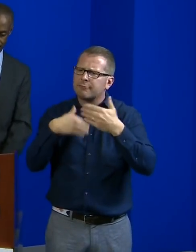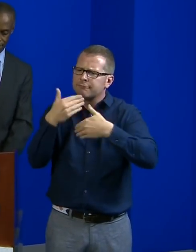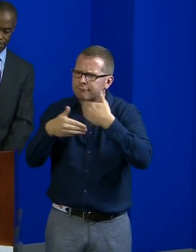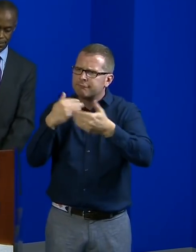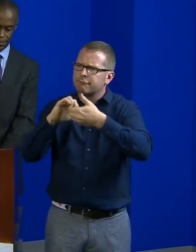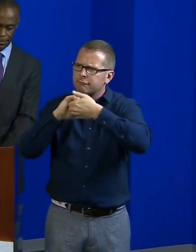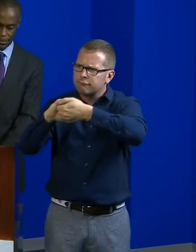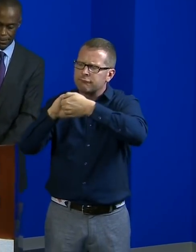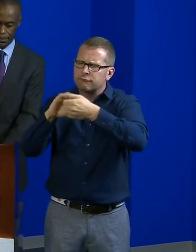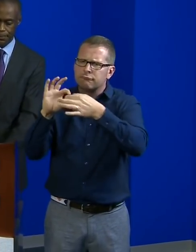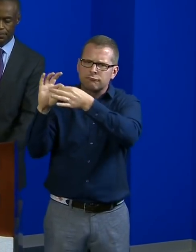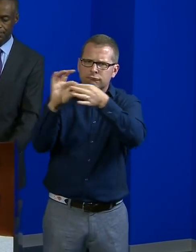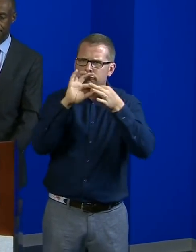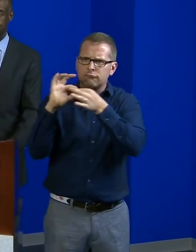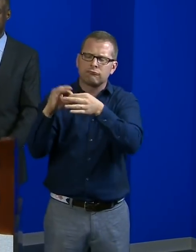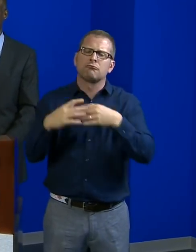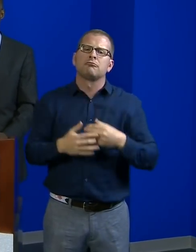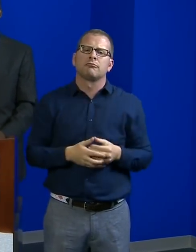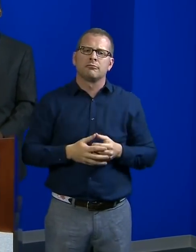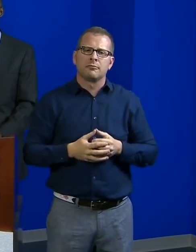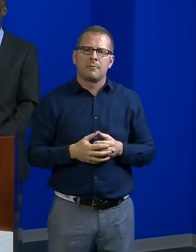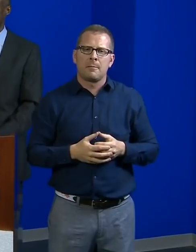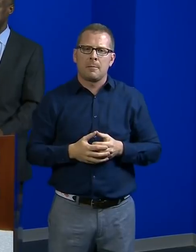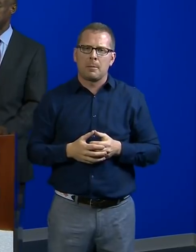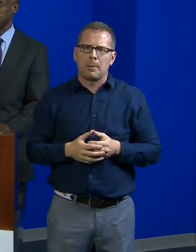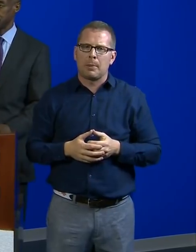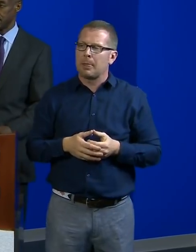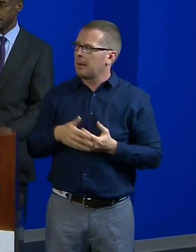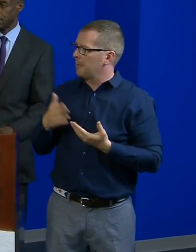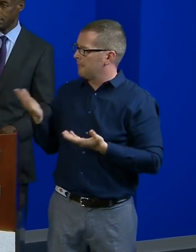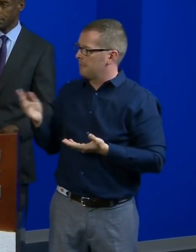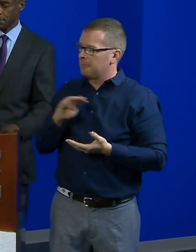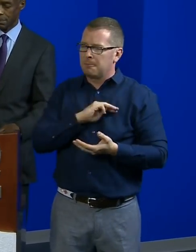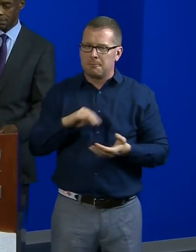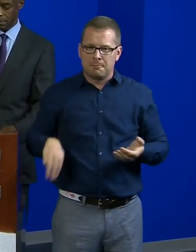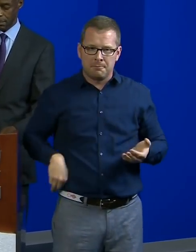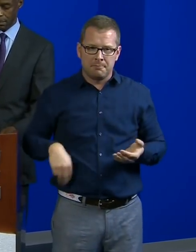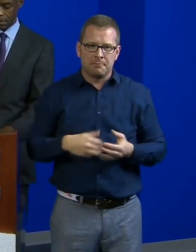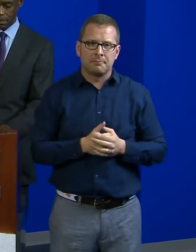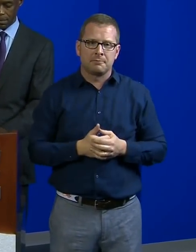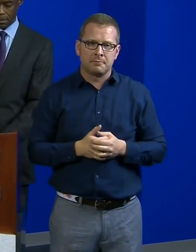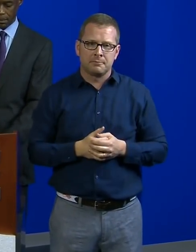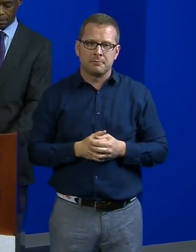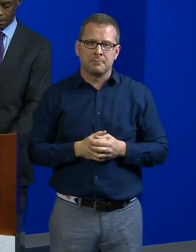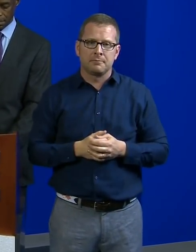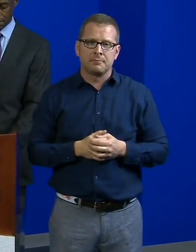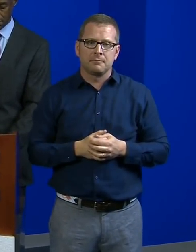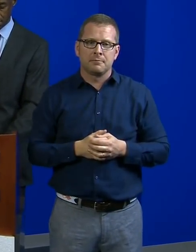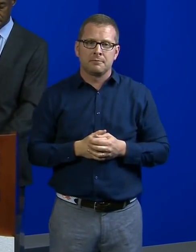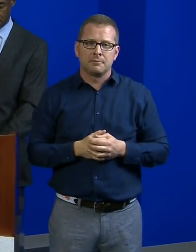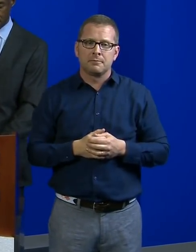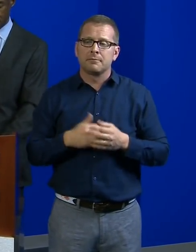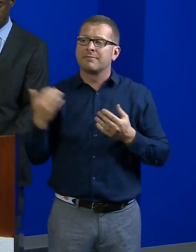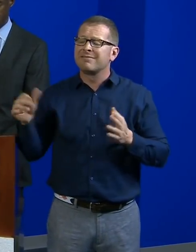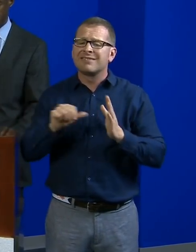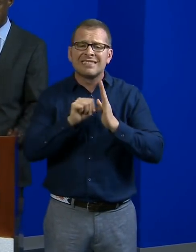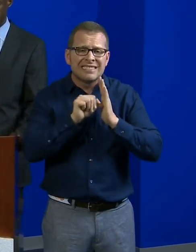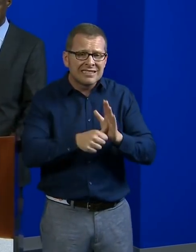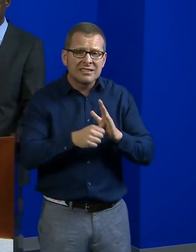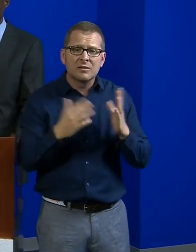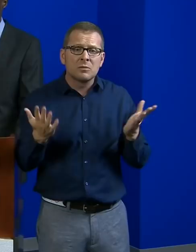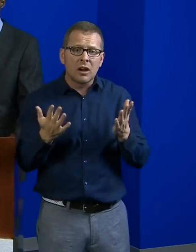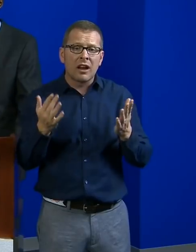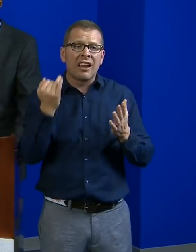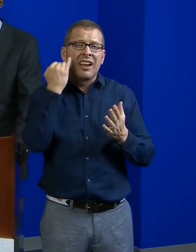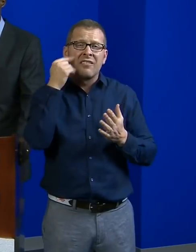Thank you. And again, we want to stress to please, if you are in a low-lying area, you are in an